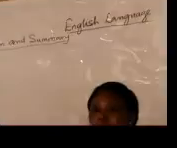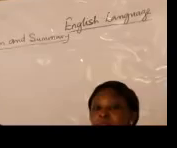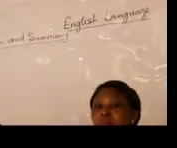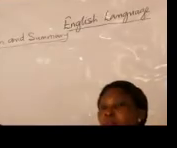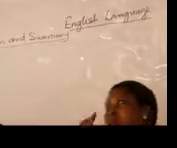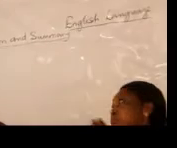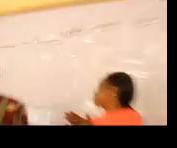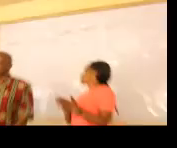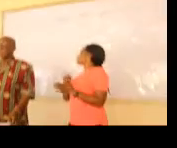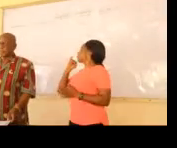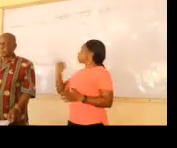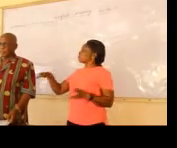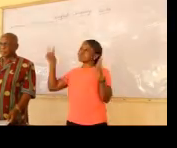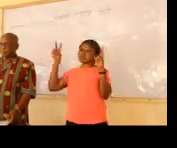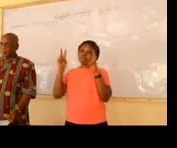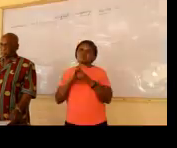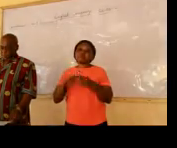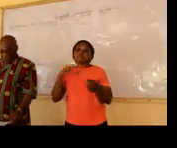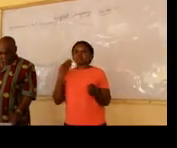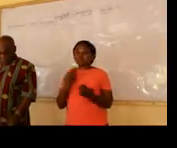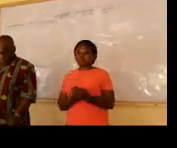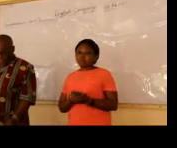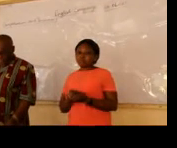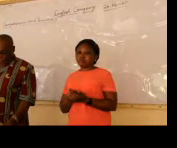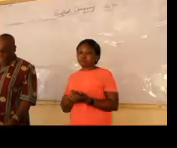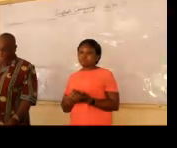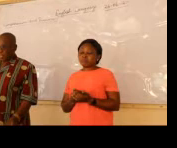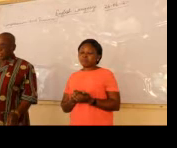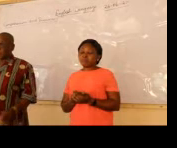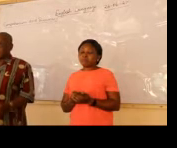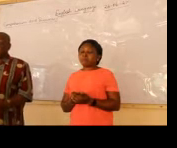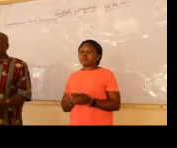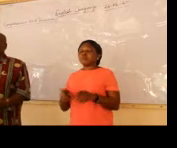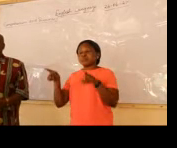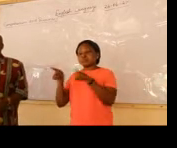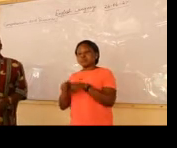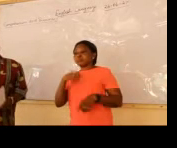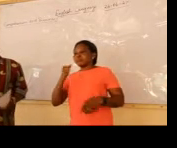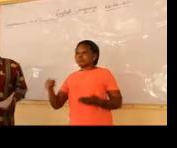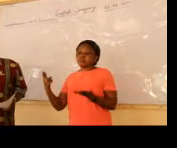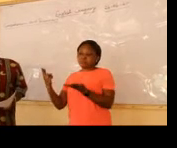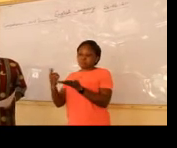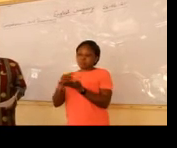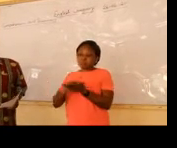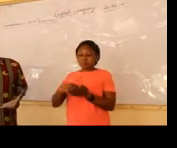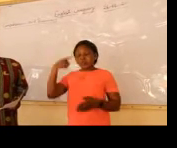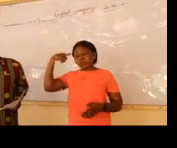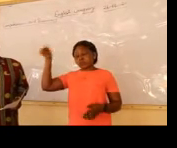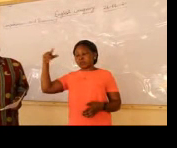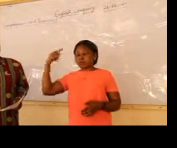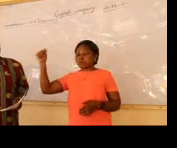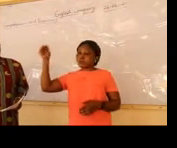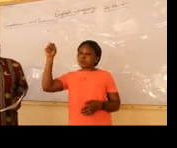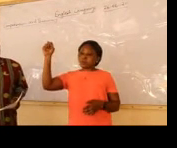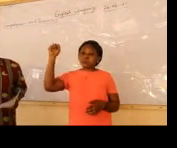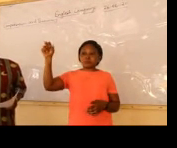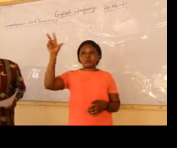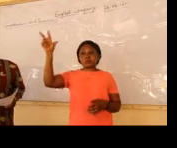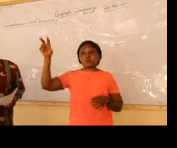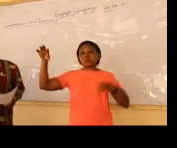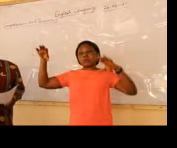This is very good as a revision for the SS3 class,